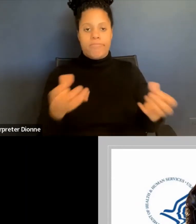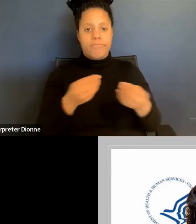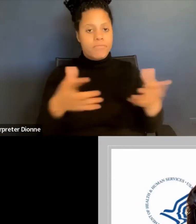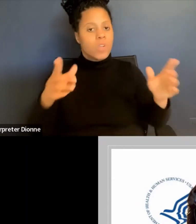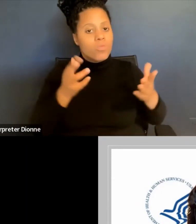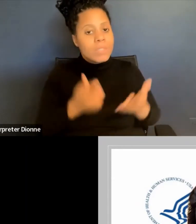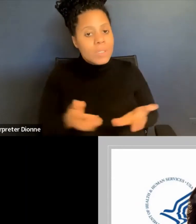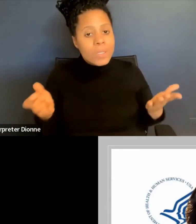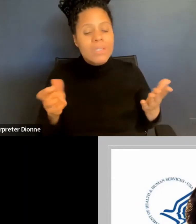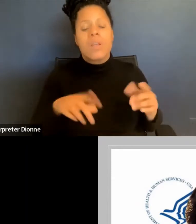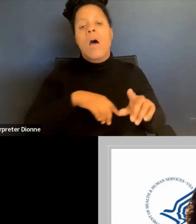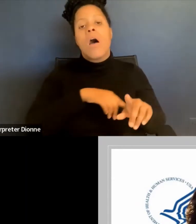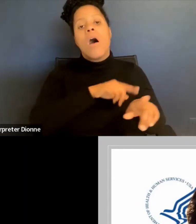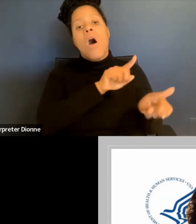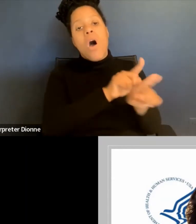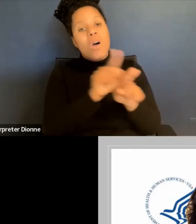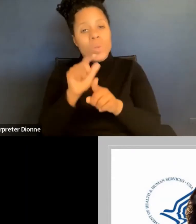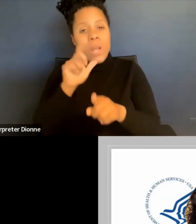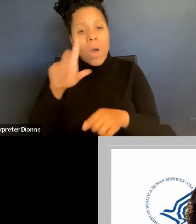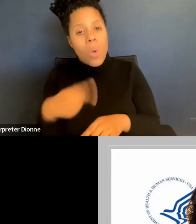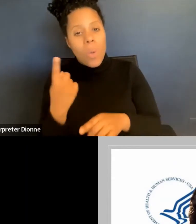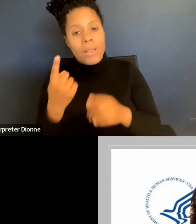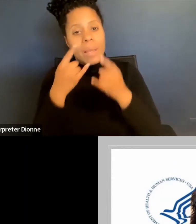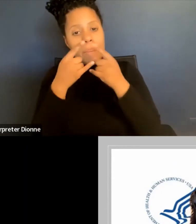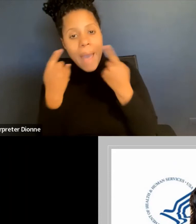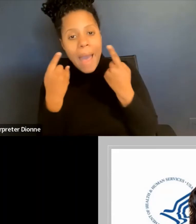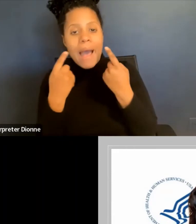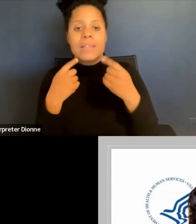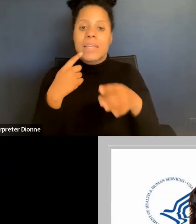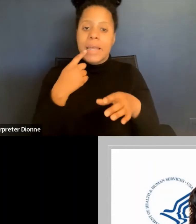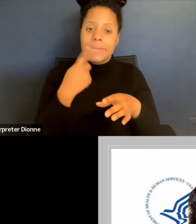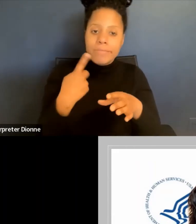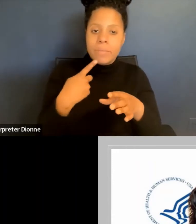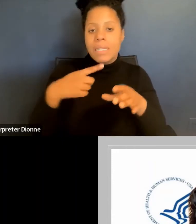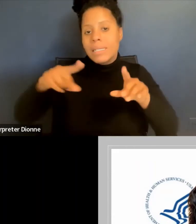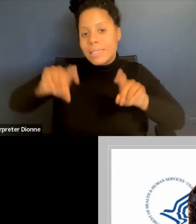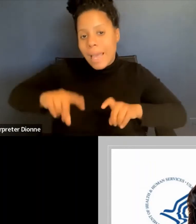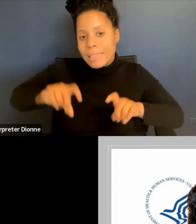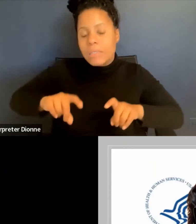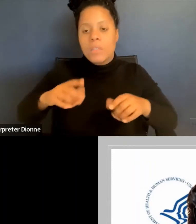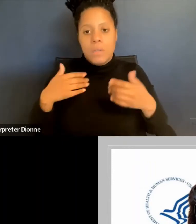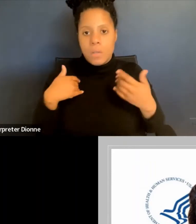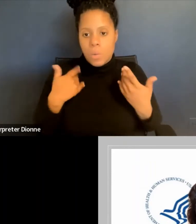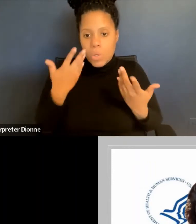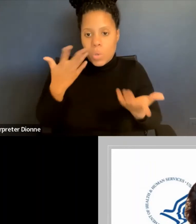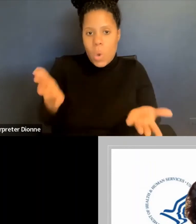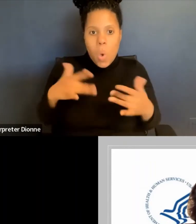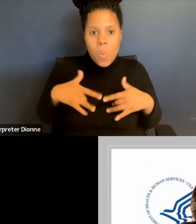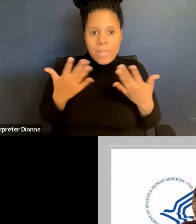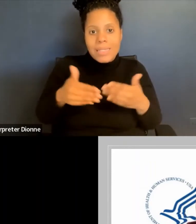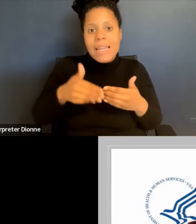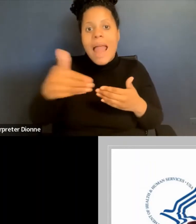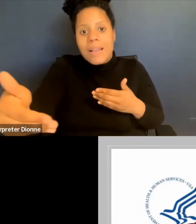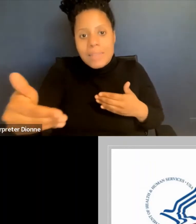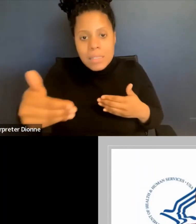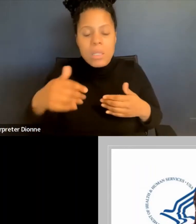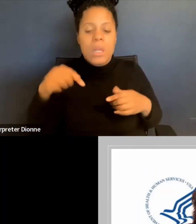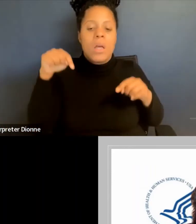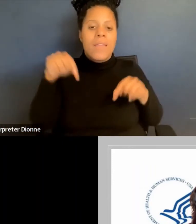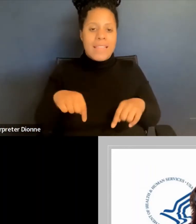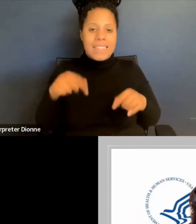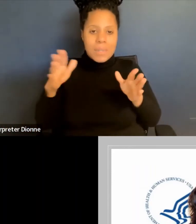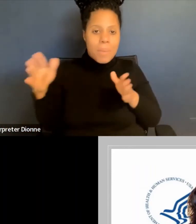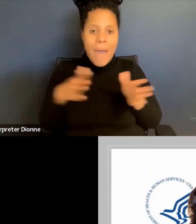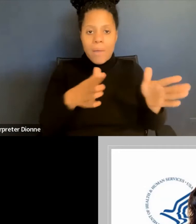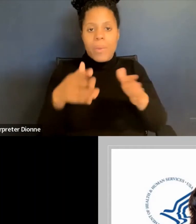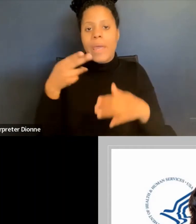tests and masks, who knows what may be coming next? This is a pathway that HHS has to